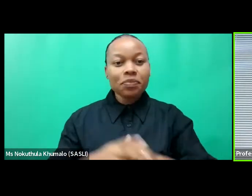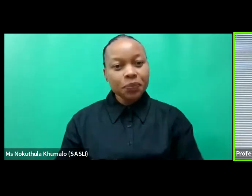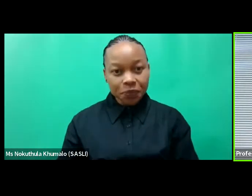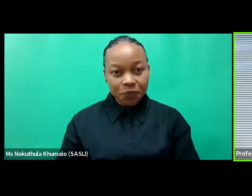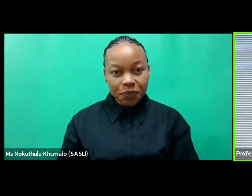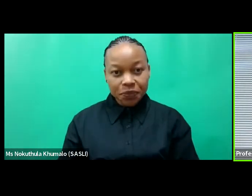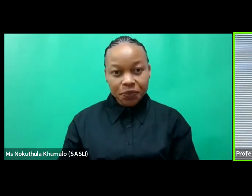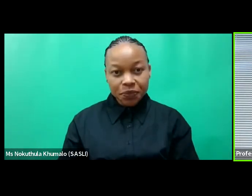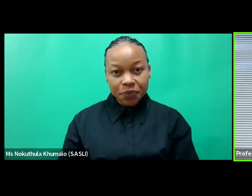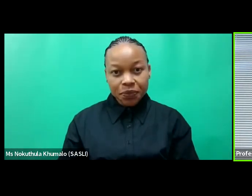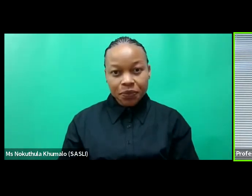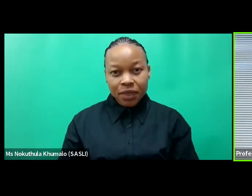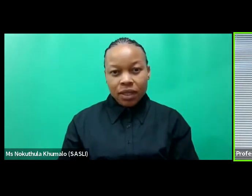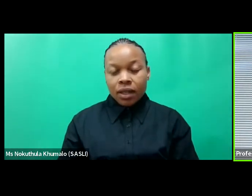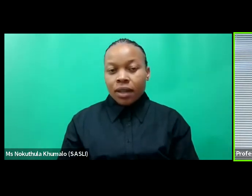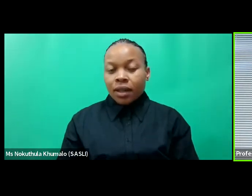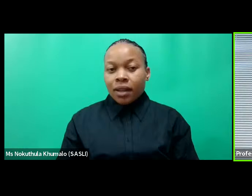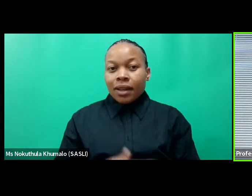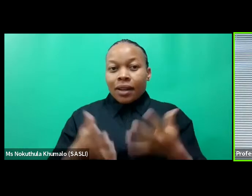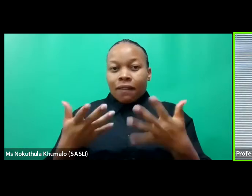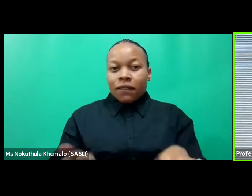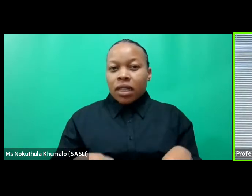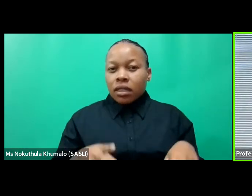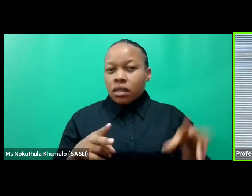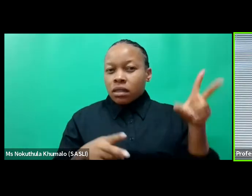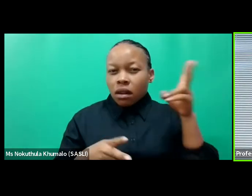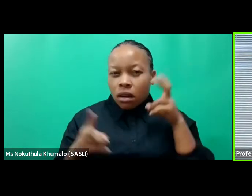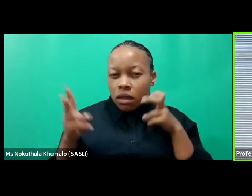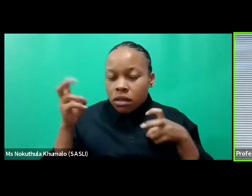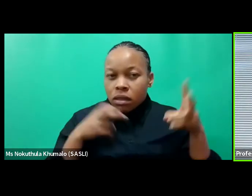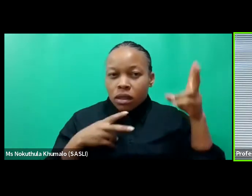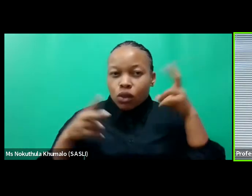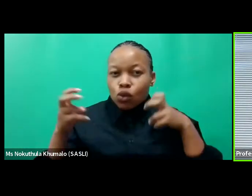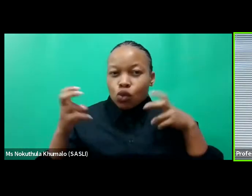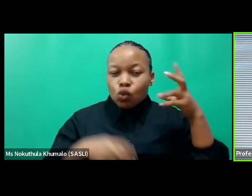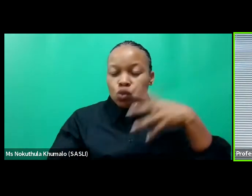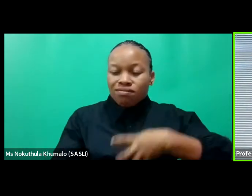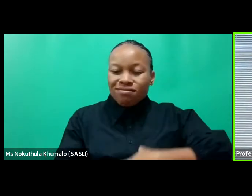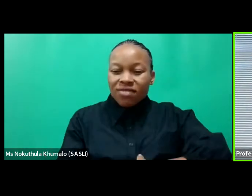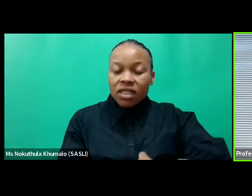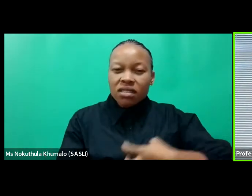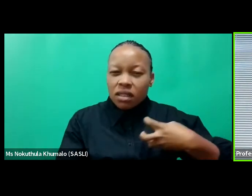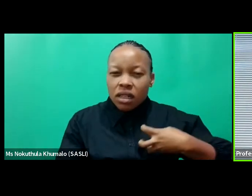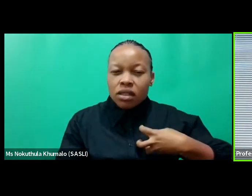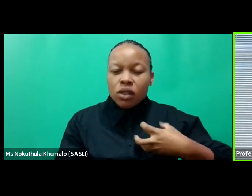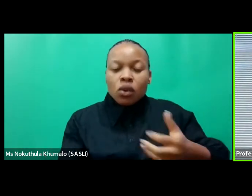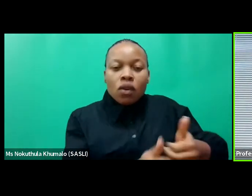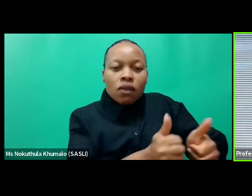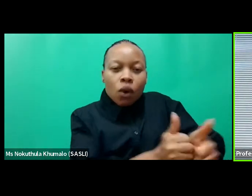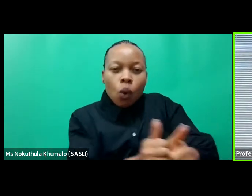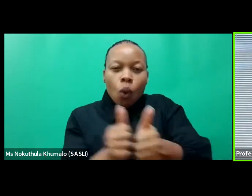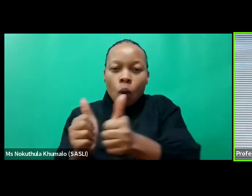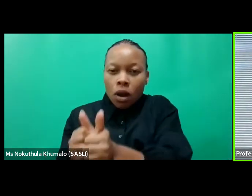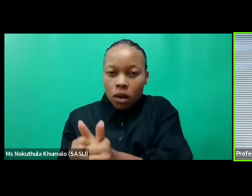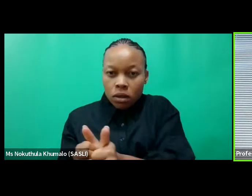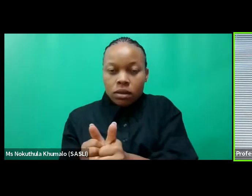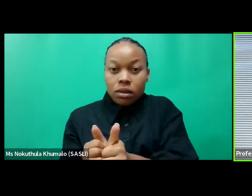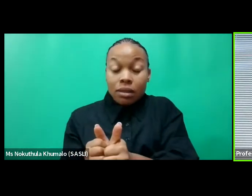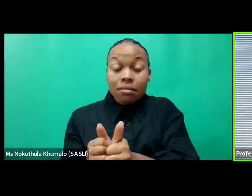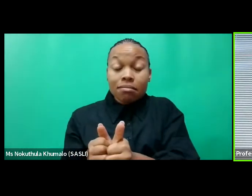the frustration of a lot of colleagues, and I think that